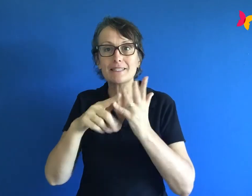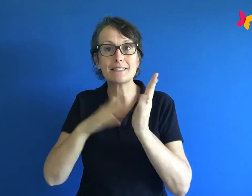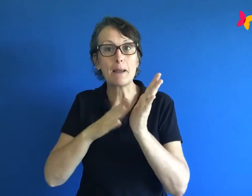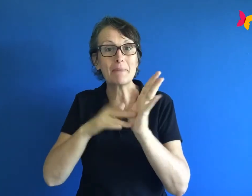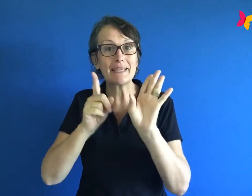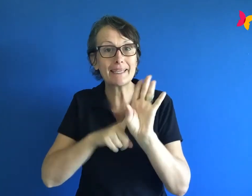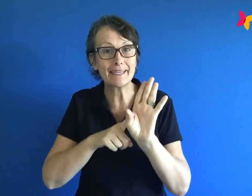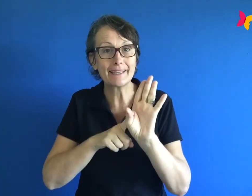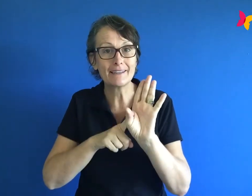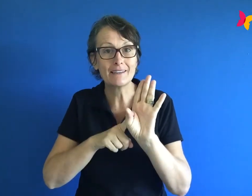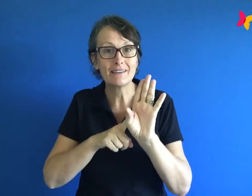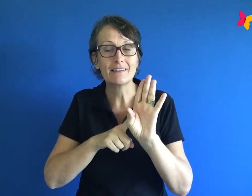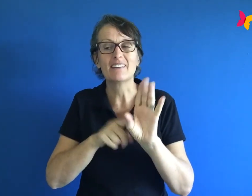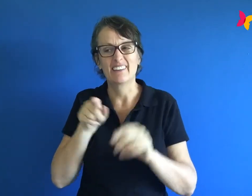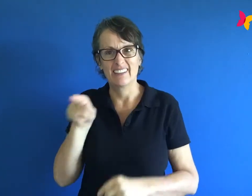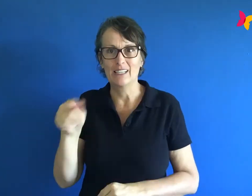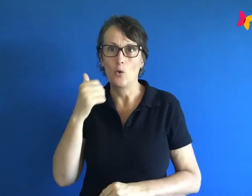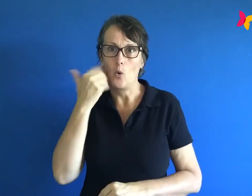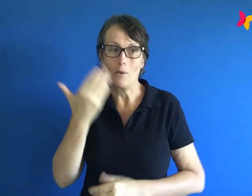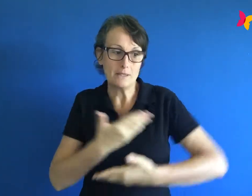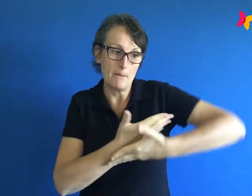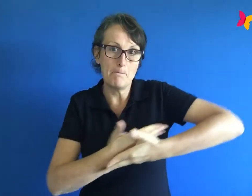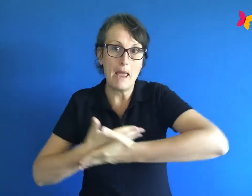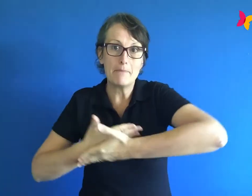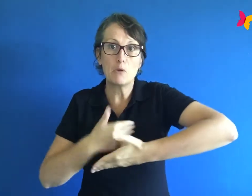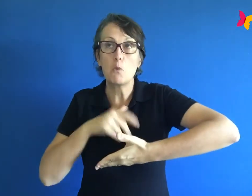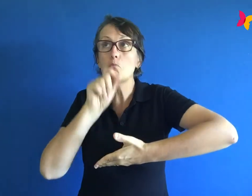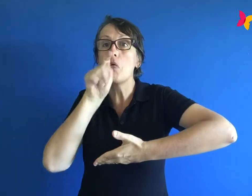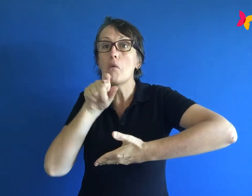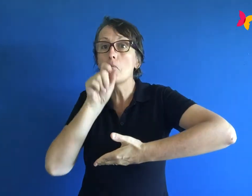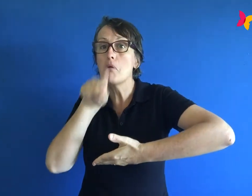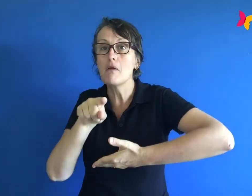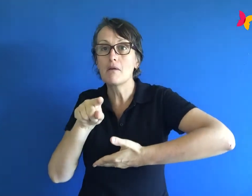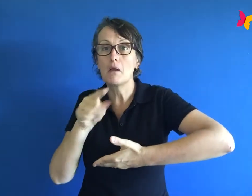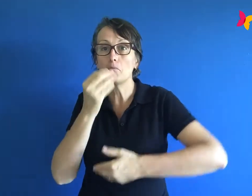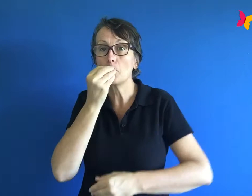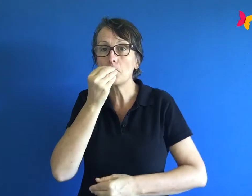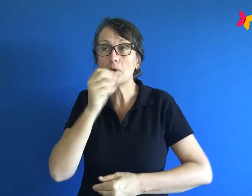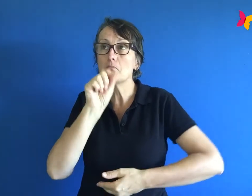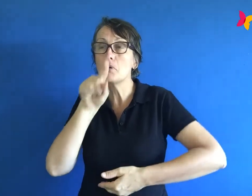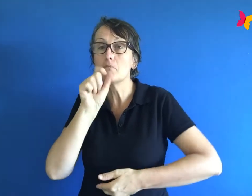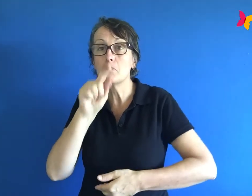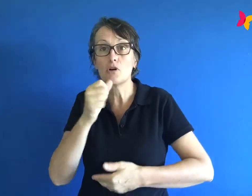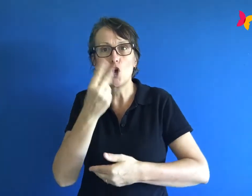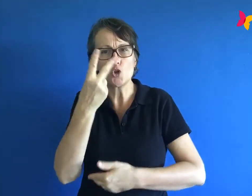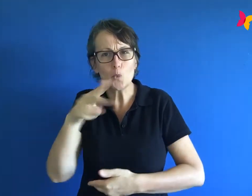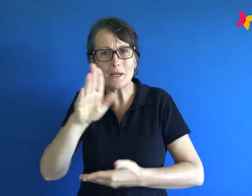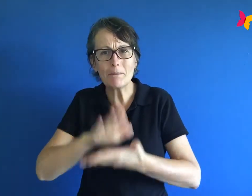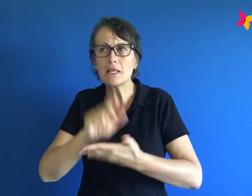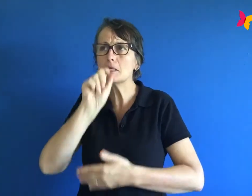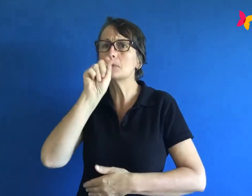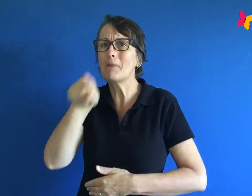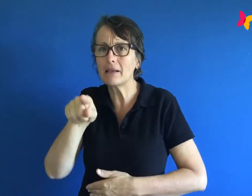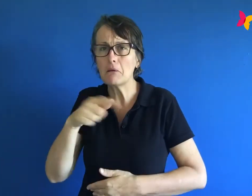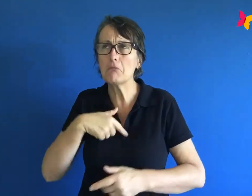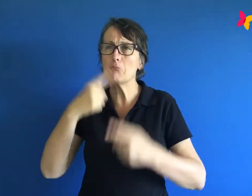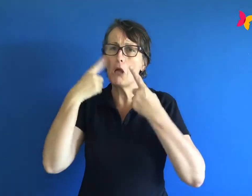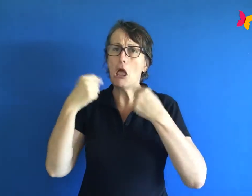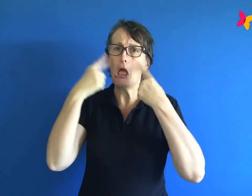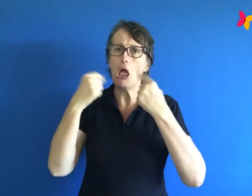was just literally doing a dummy spit every 20 minutes at night, and I would go in there and pop it